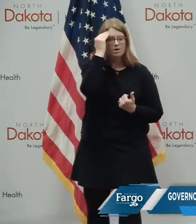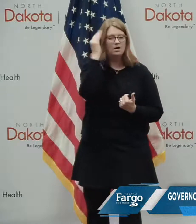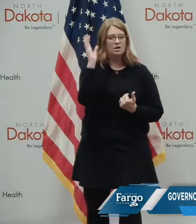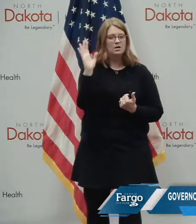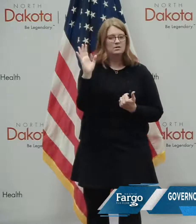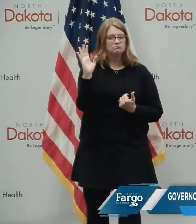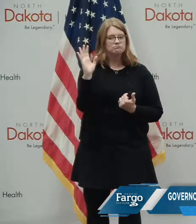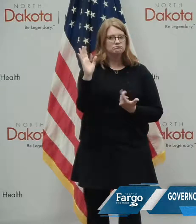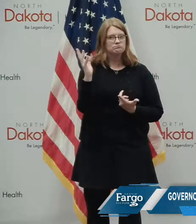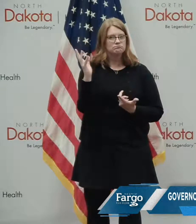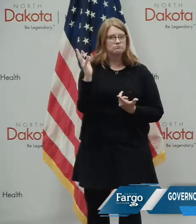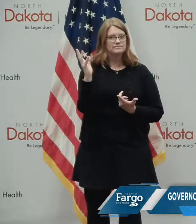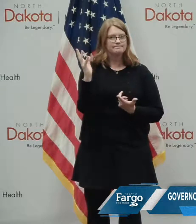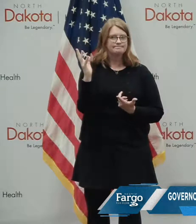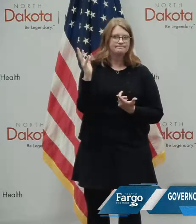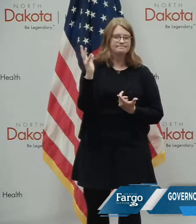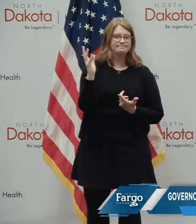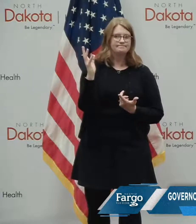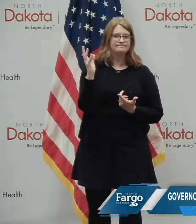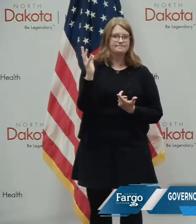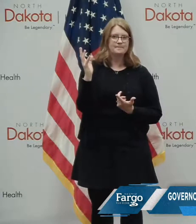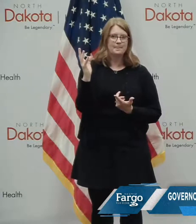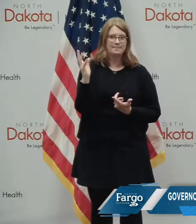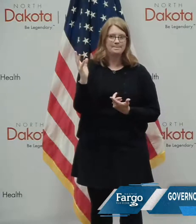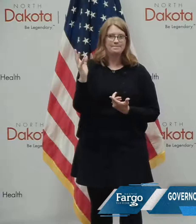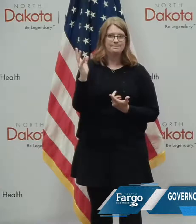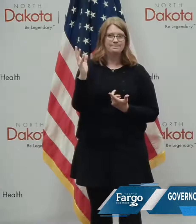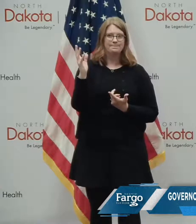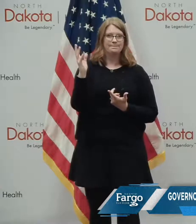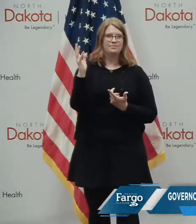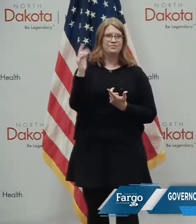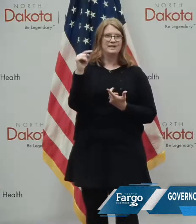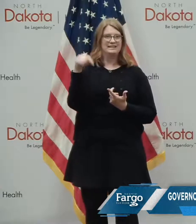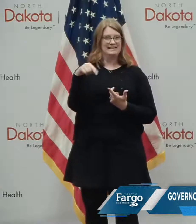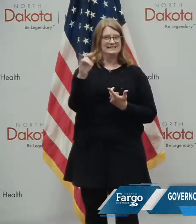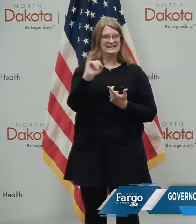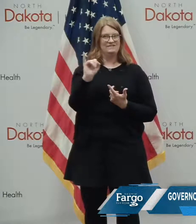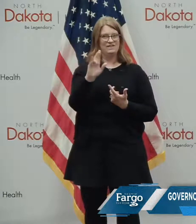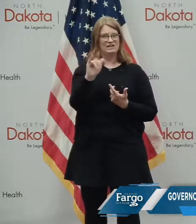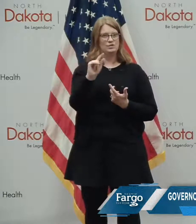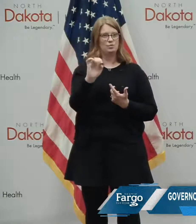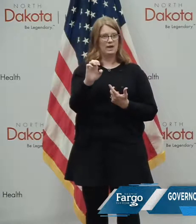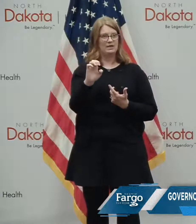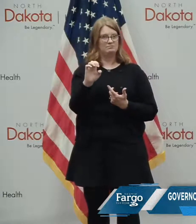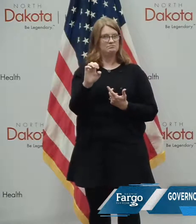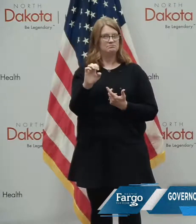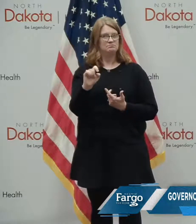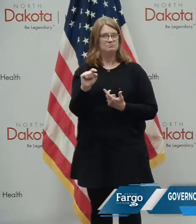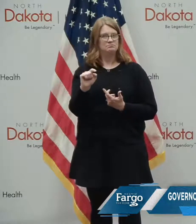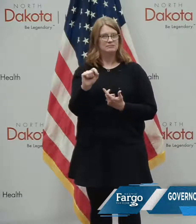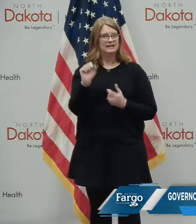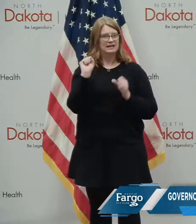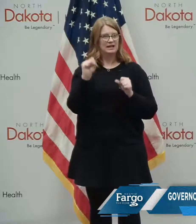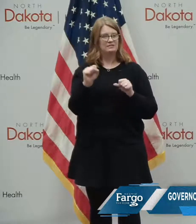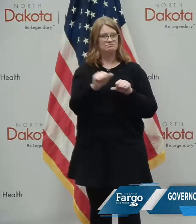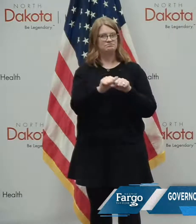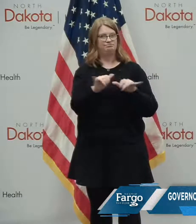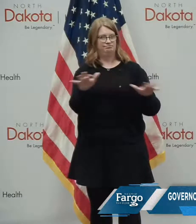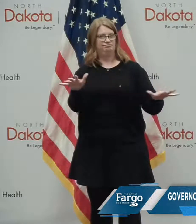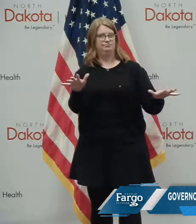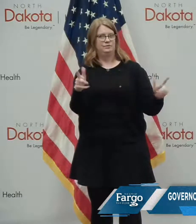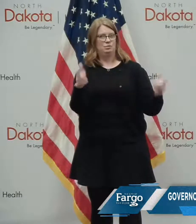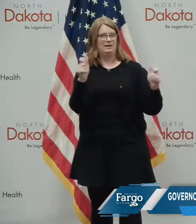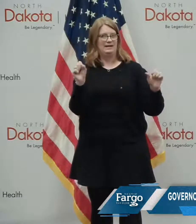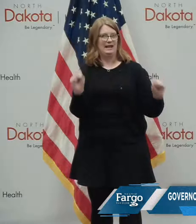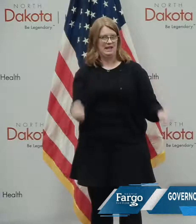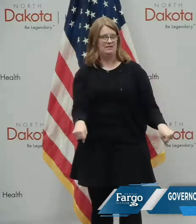a rate of an infection rate, and it's contagious enough that it can spread pretty quickly, and